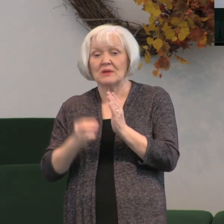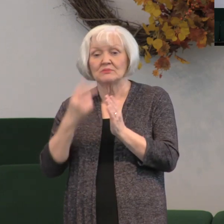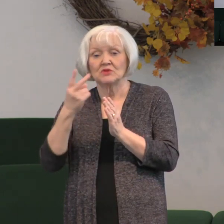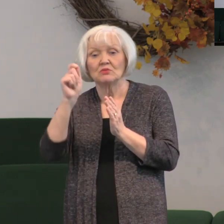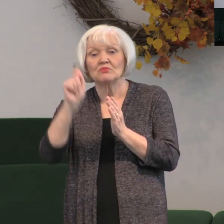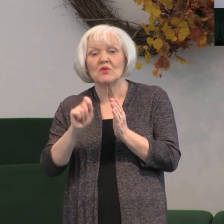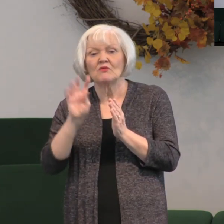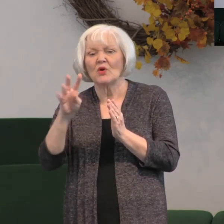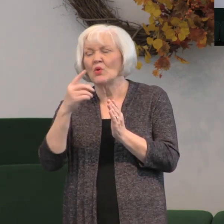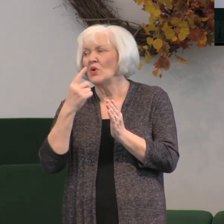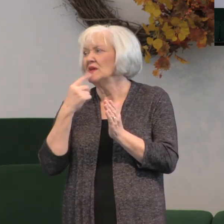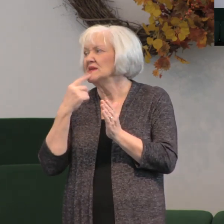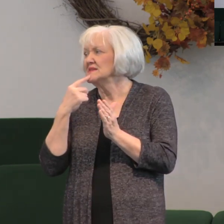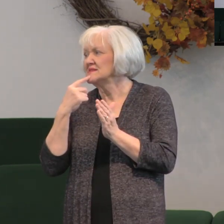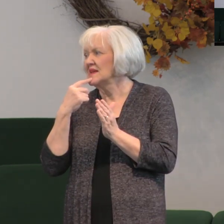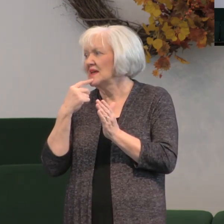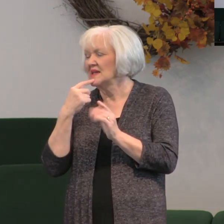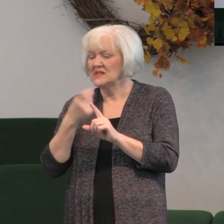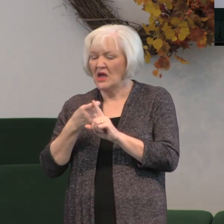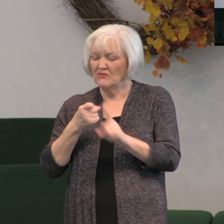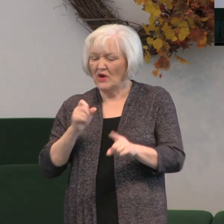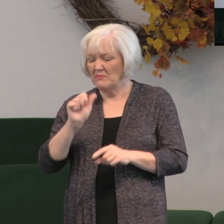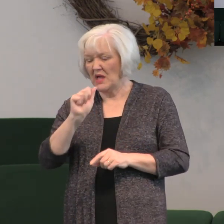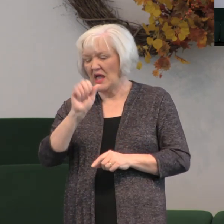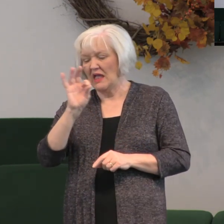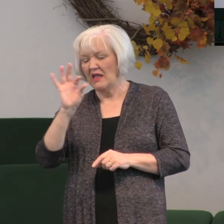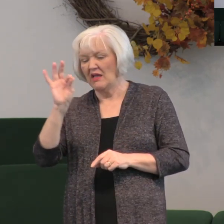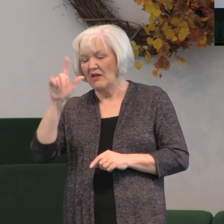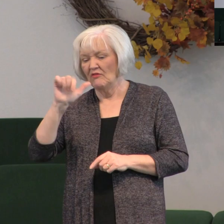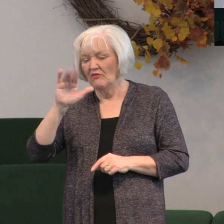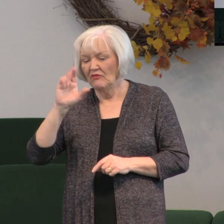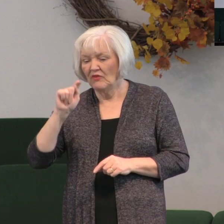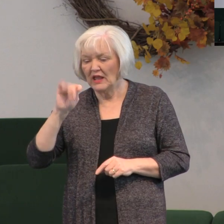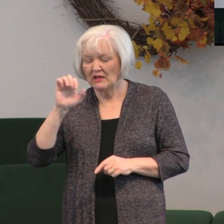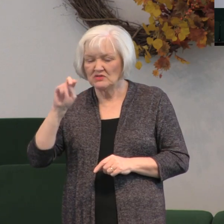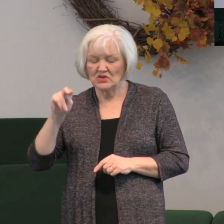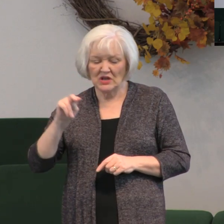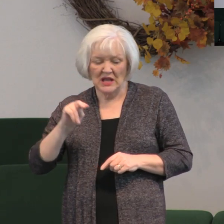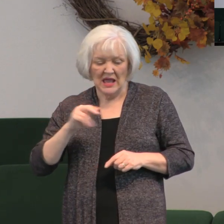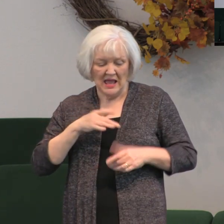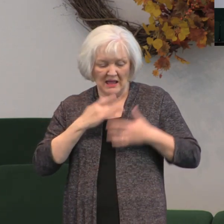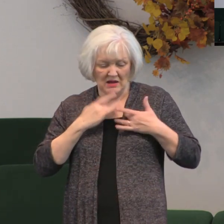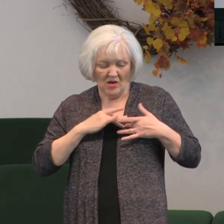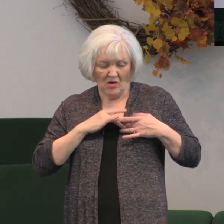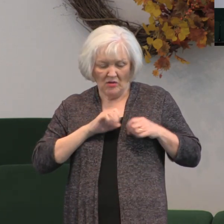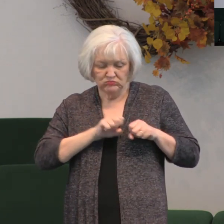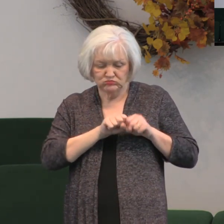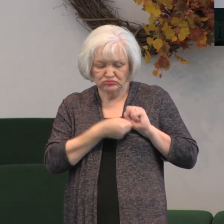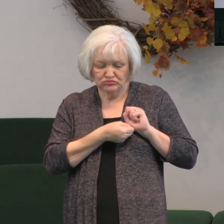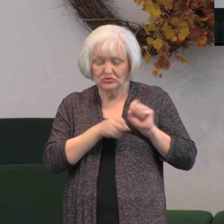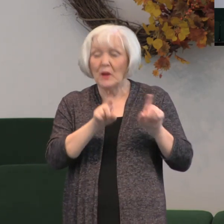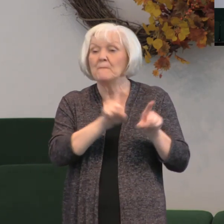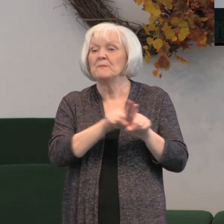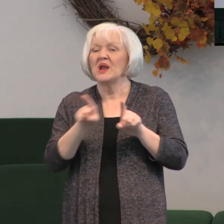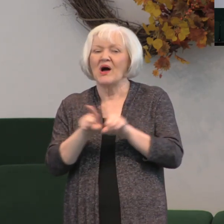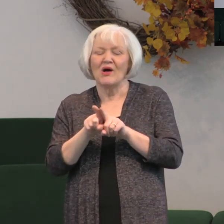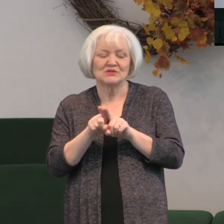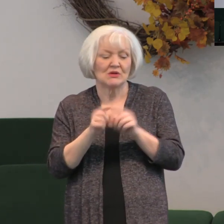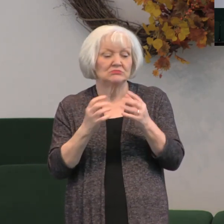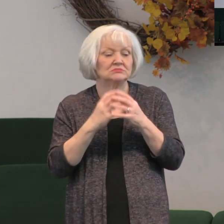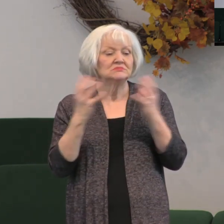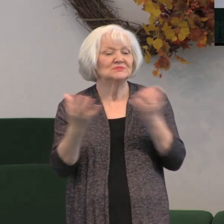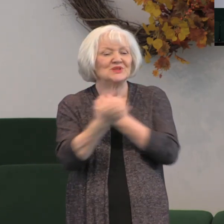4 he says it's out of affliction and anguish of heart but also in abundant love that when